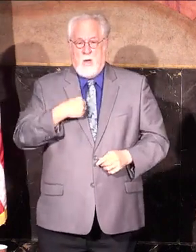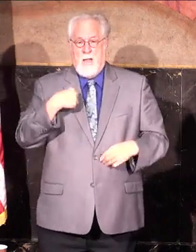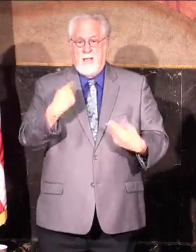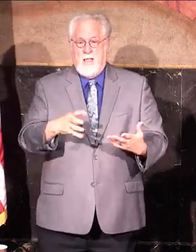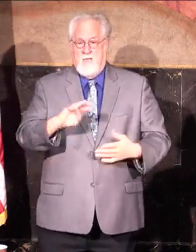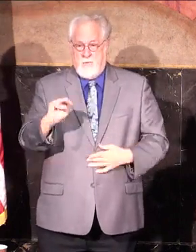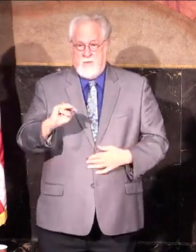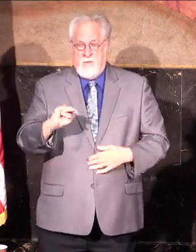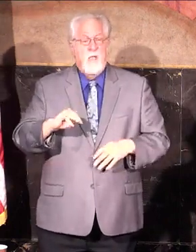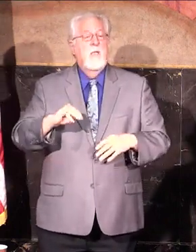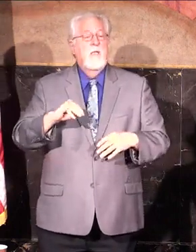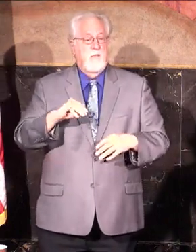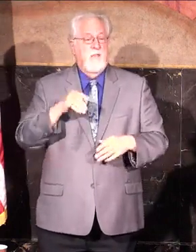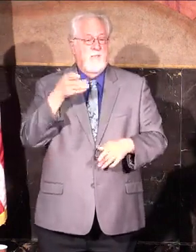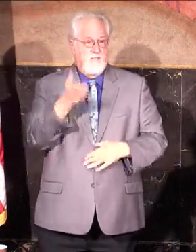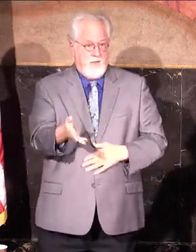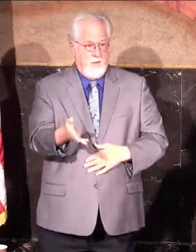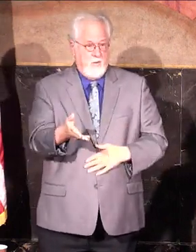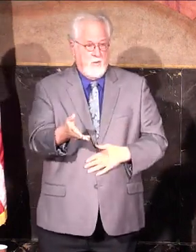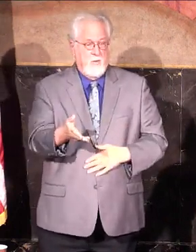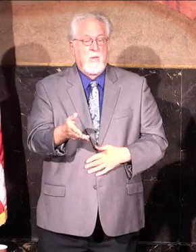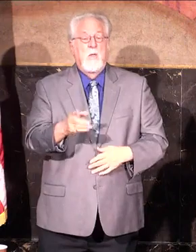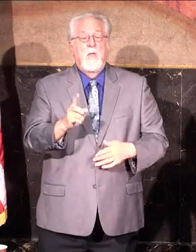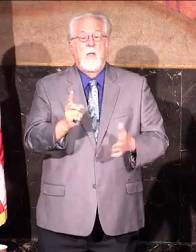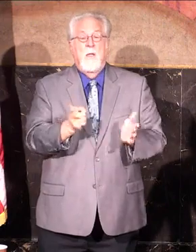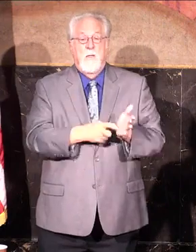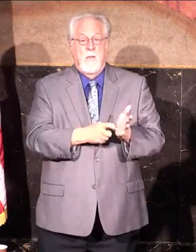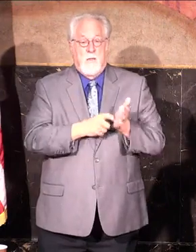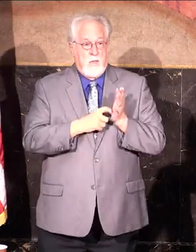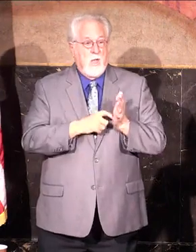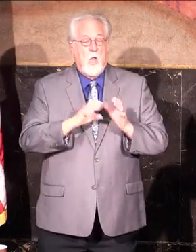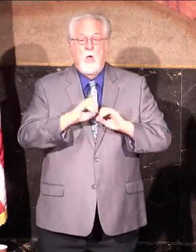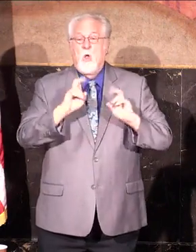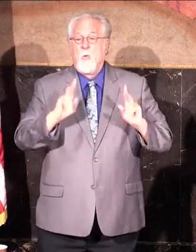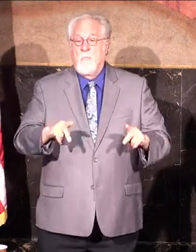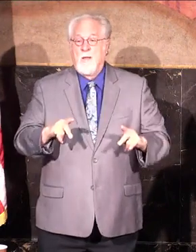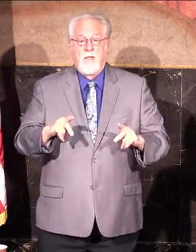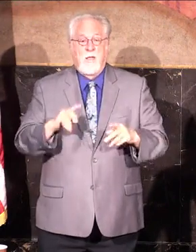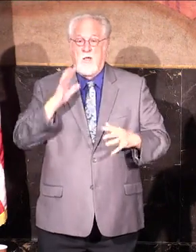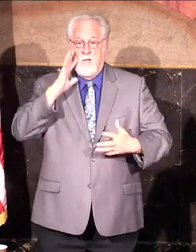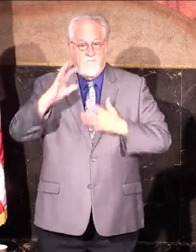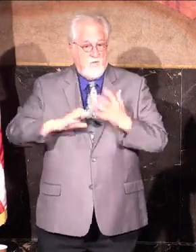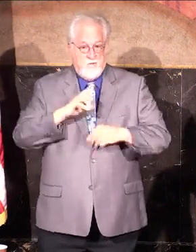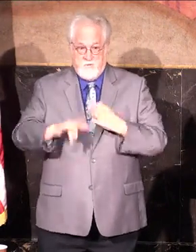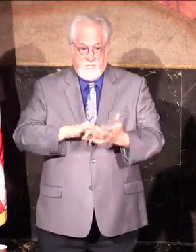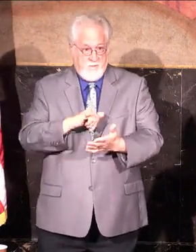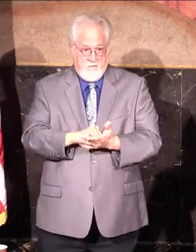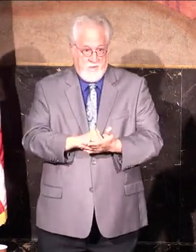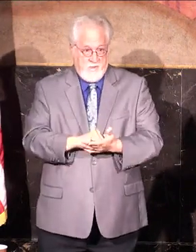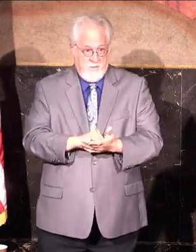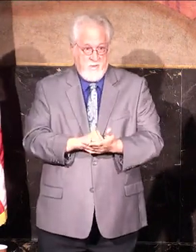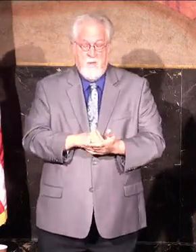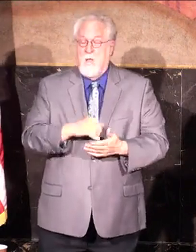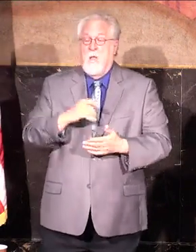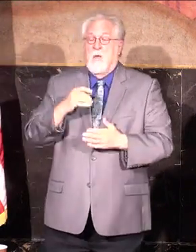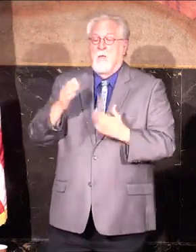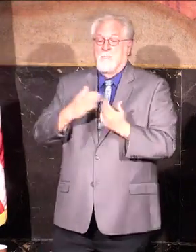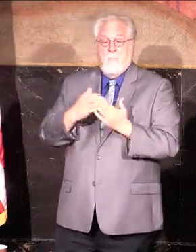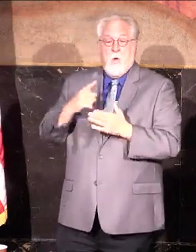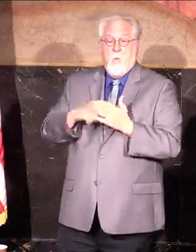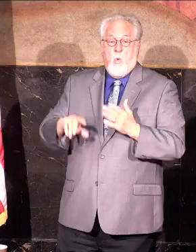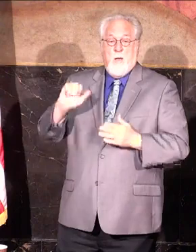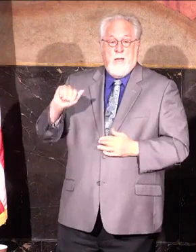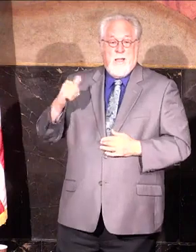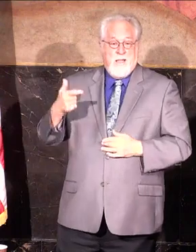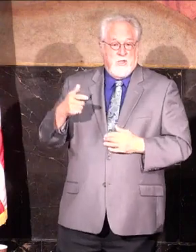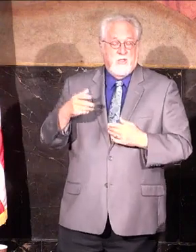Monday is in effect. It is binding. It's mandatory. Nobody should be confused by the opinion that was issued